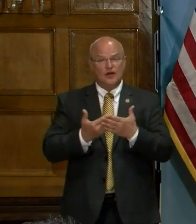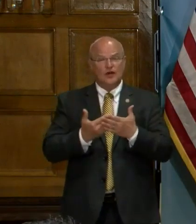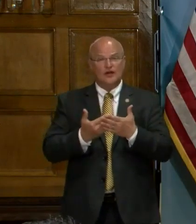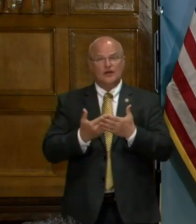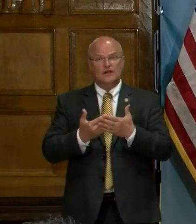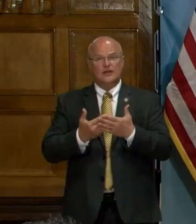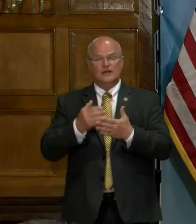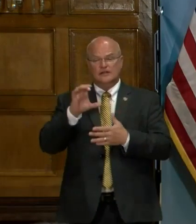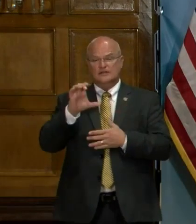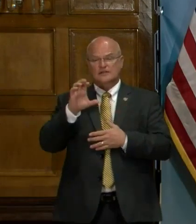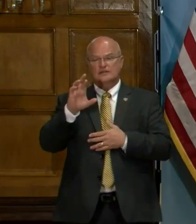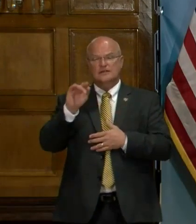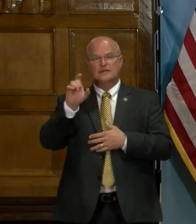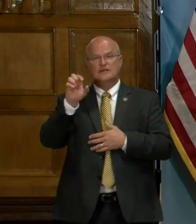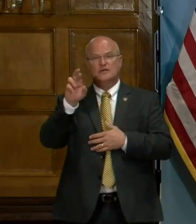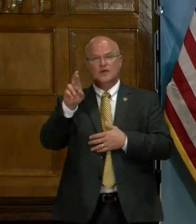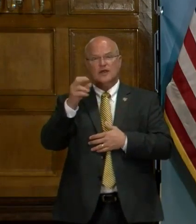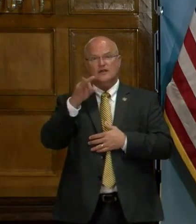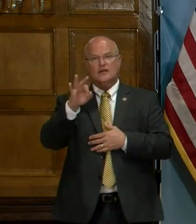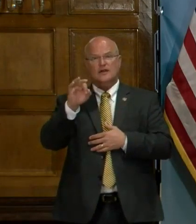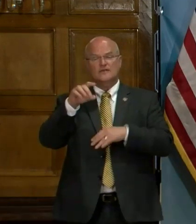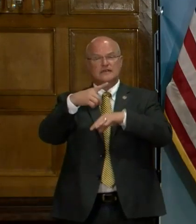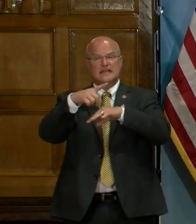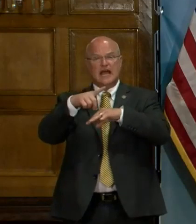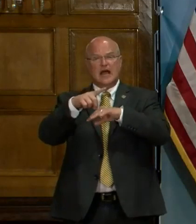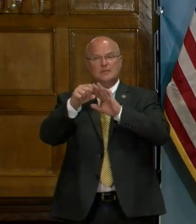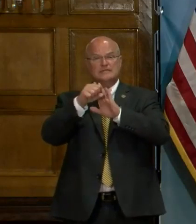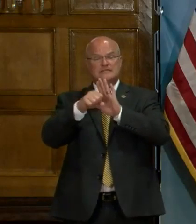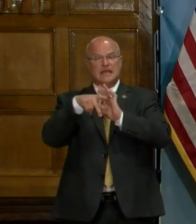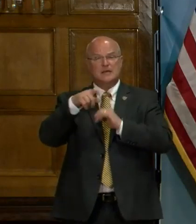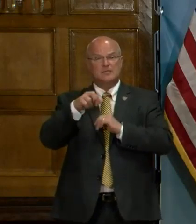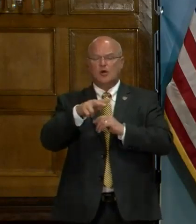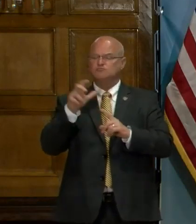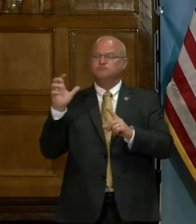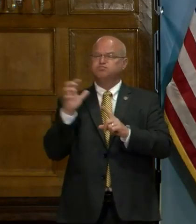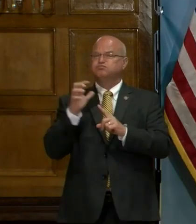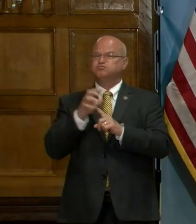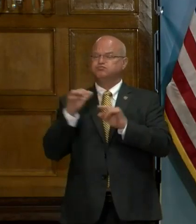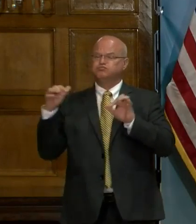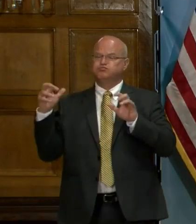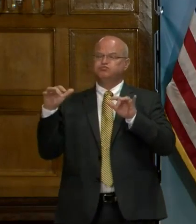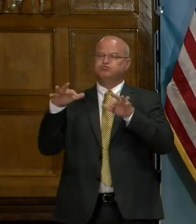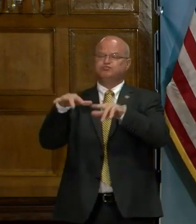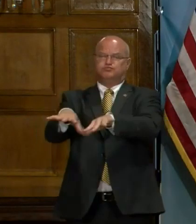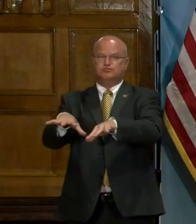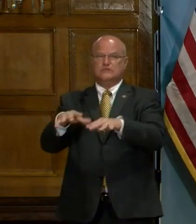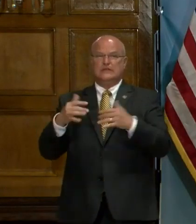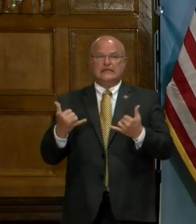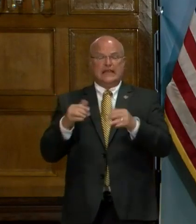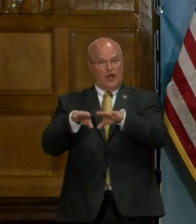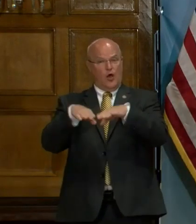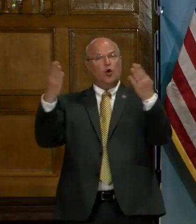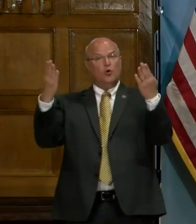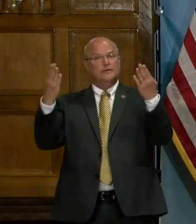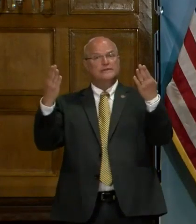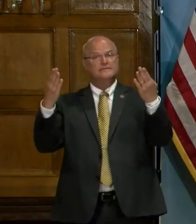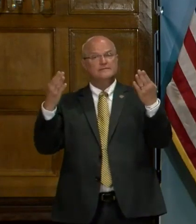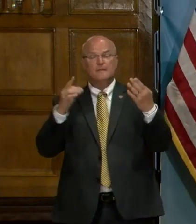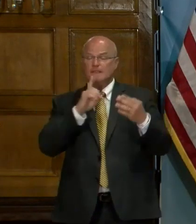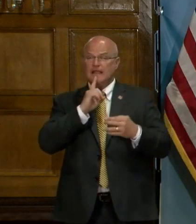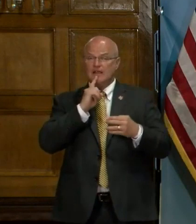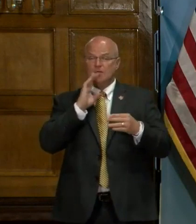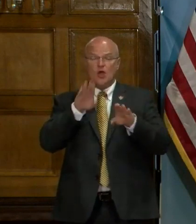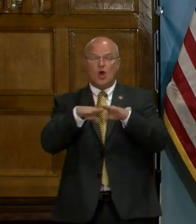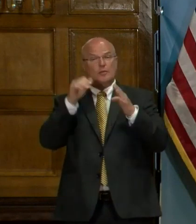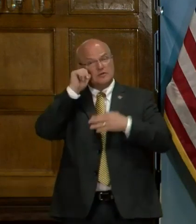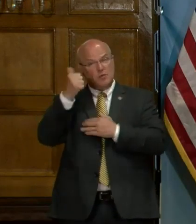the Crater of Diamonds State Park, one of the most popular state park venues in Arkansas, is now open. Actually,